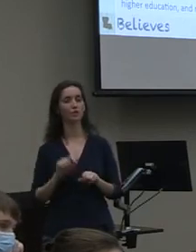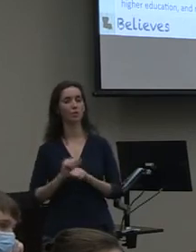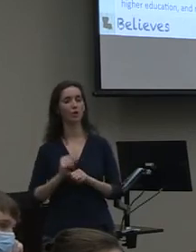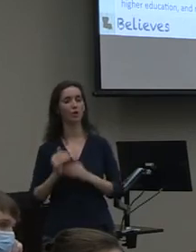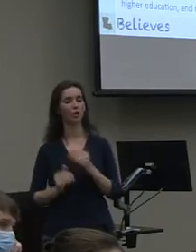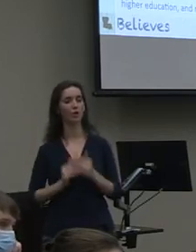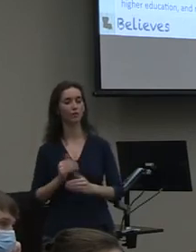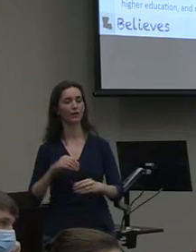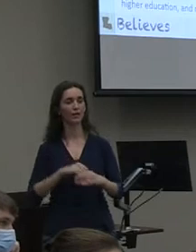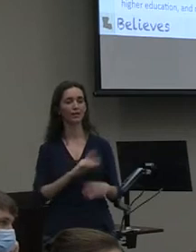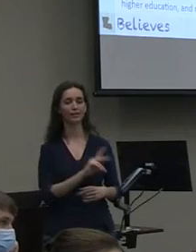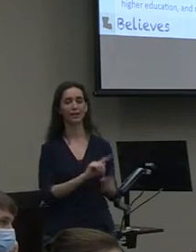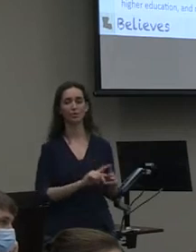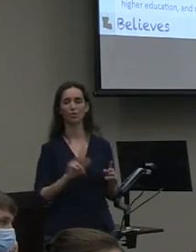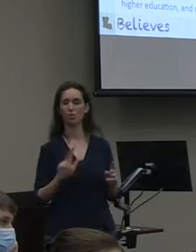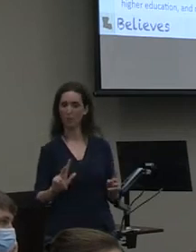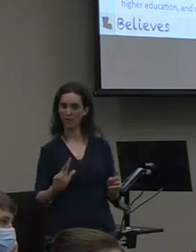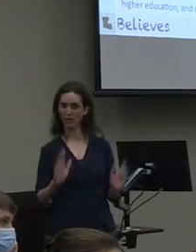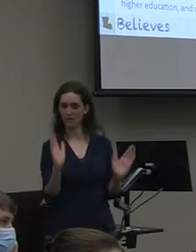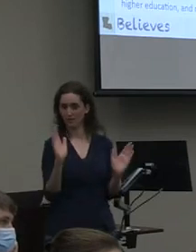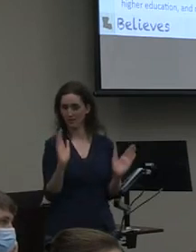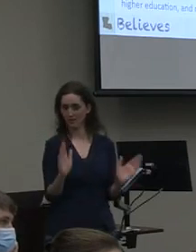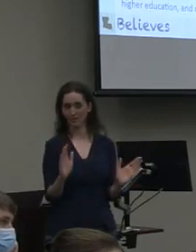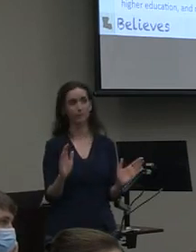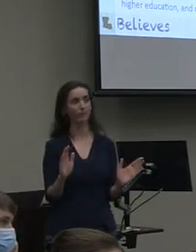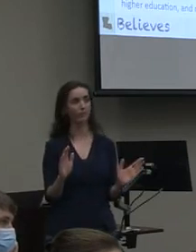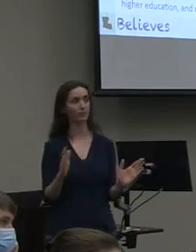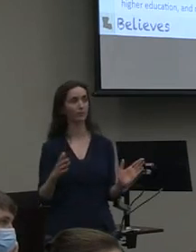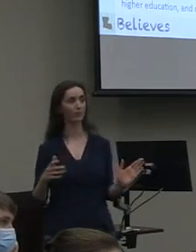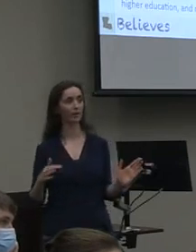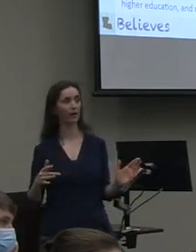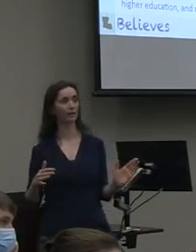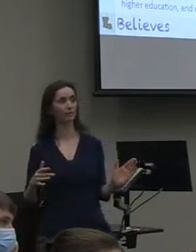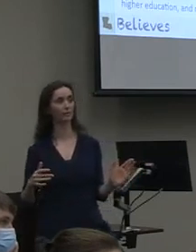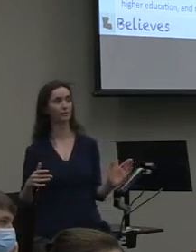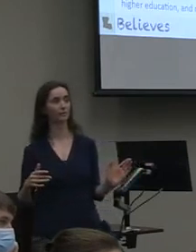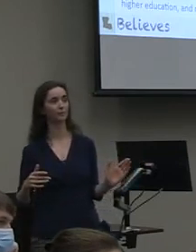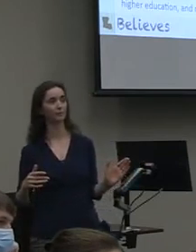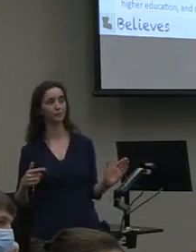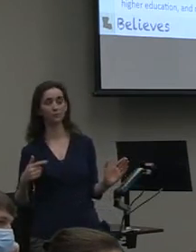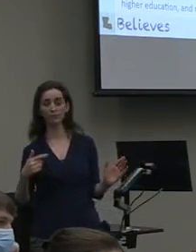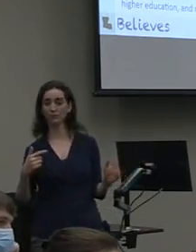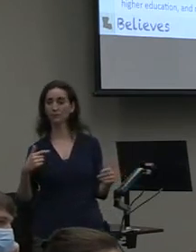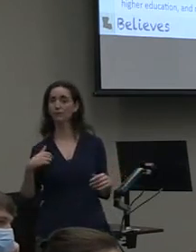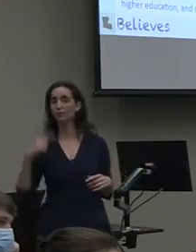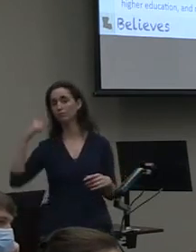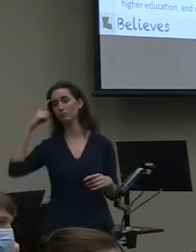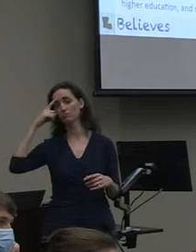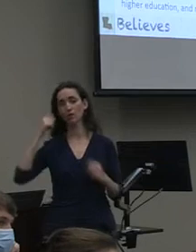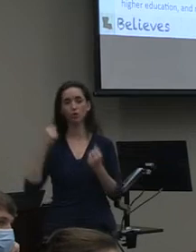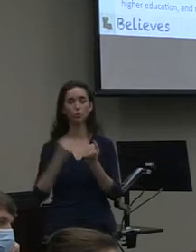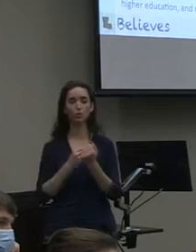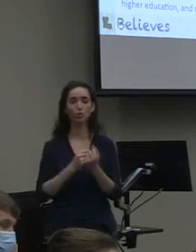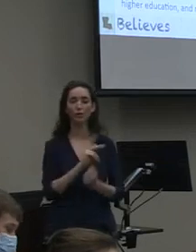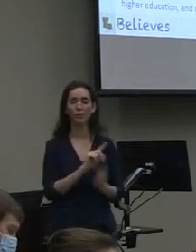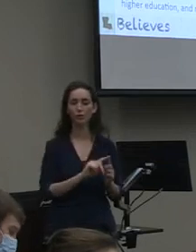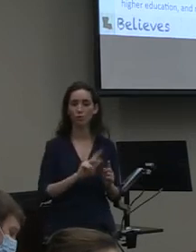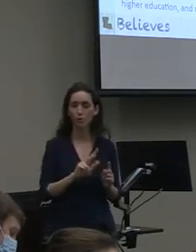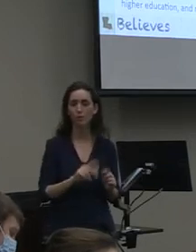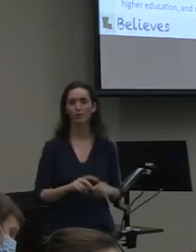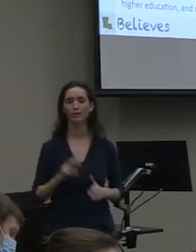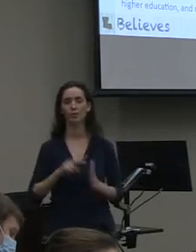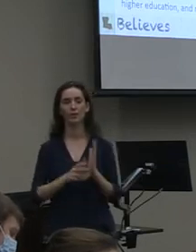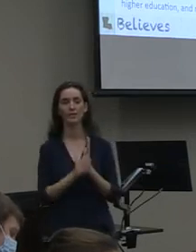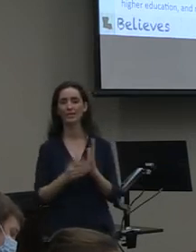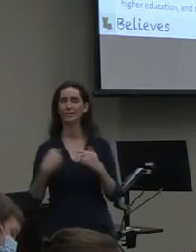the K-3 initiative. And just from a perspective of supporting K-3 and literacy my entire